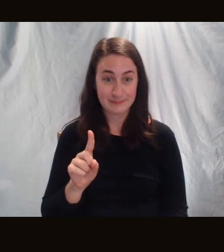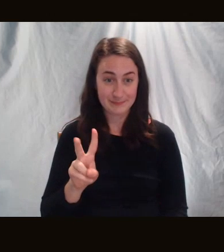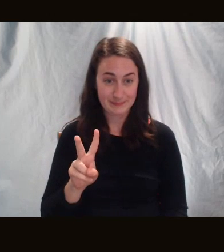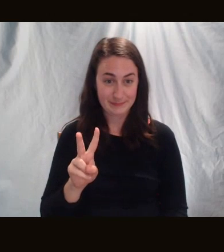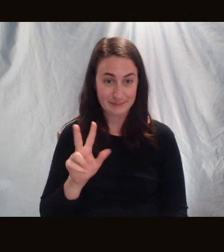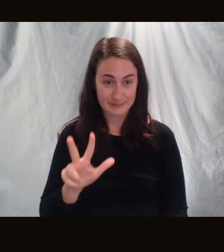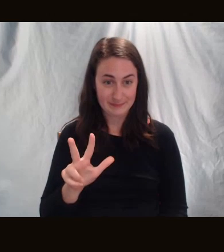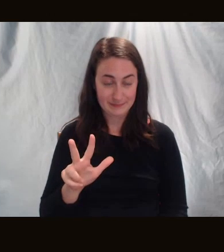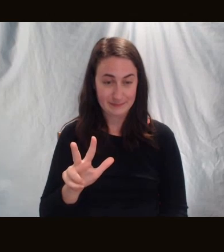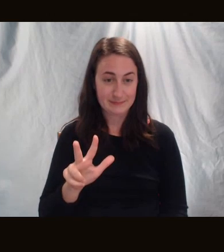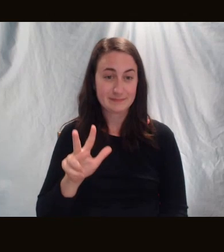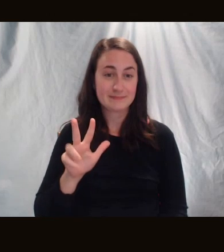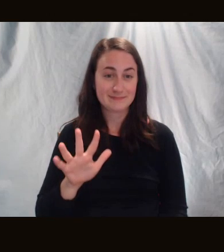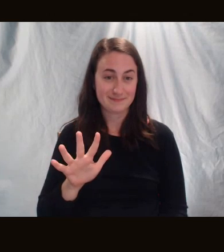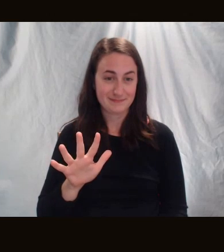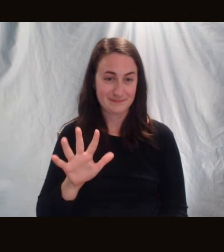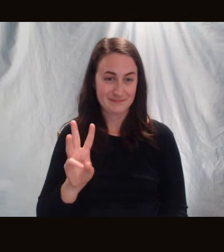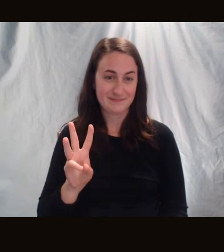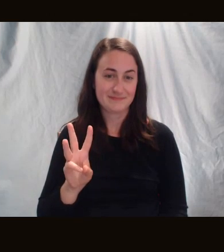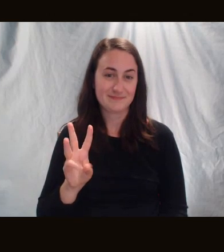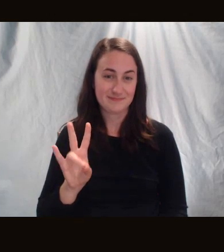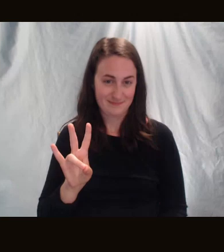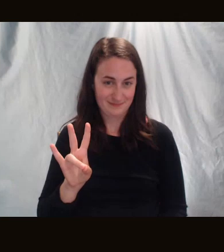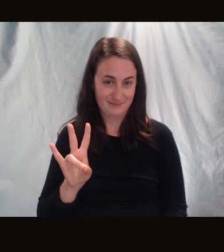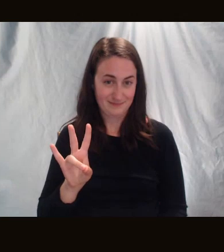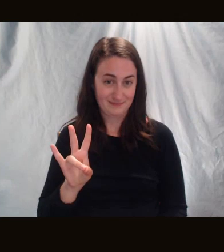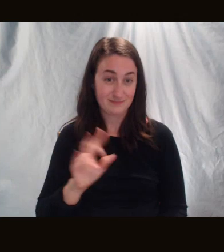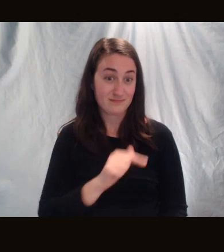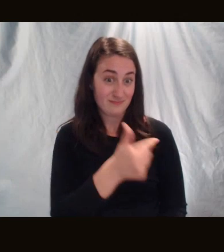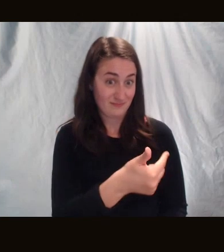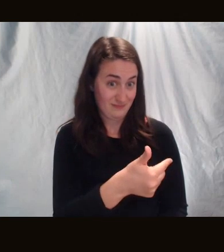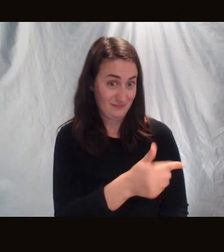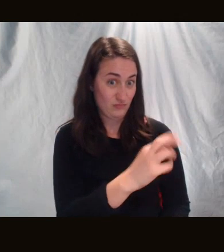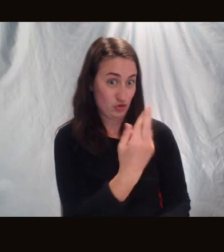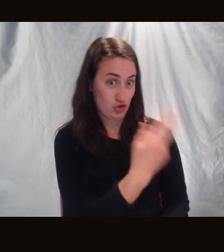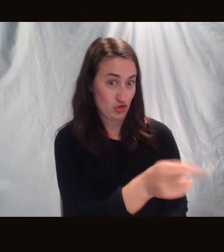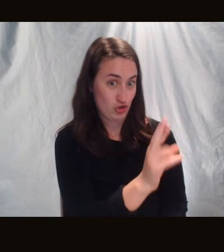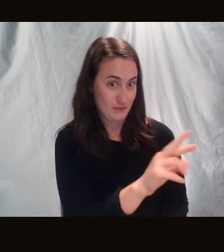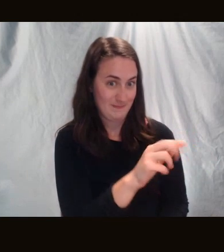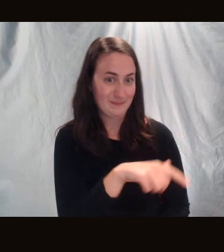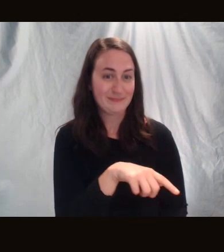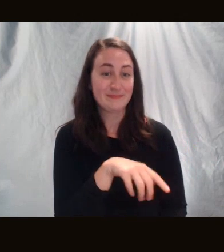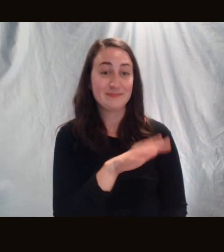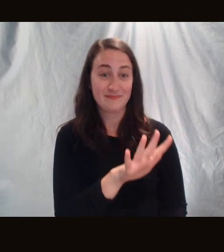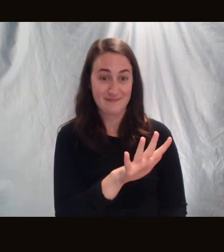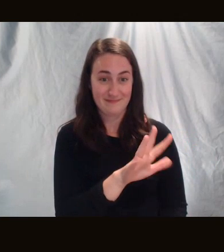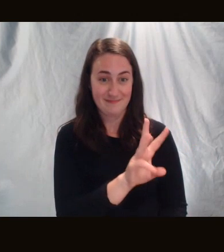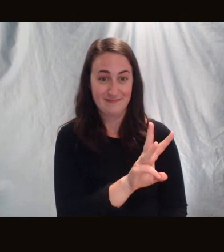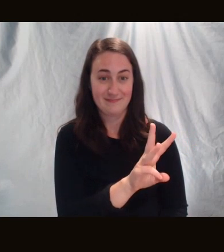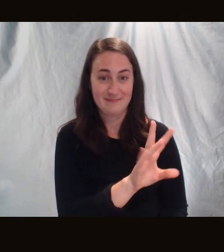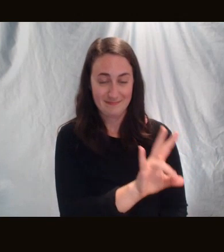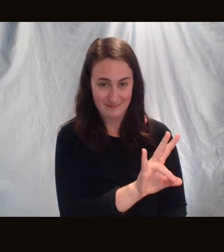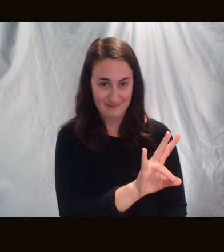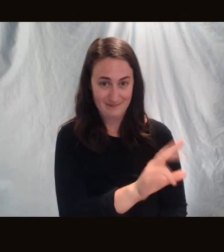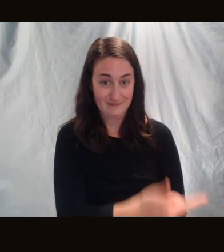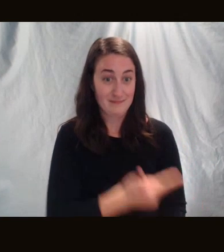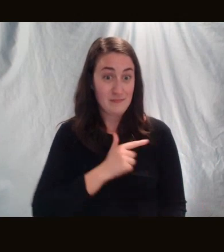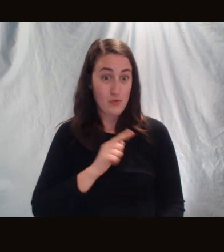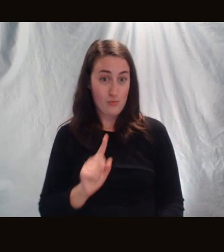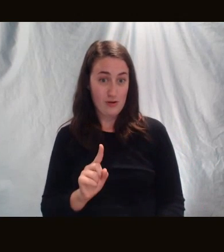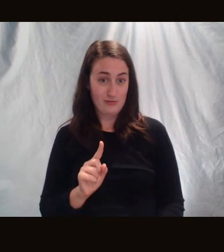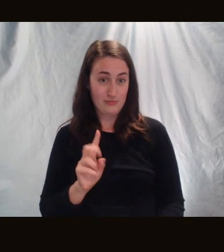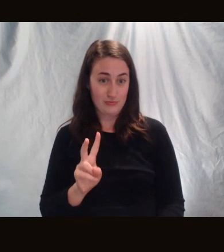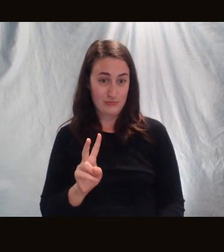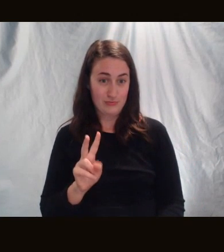1, 2, 3, and 5. Switch the hands. We prep. 2, 3. We lead the turn and catch.